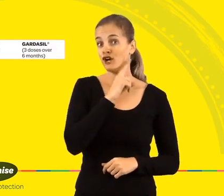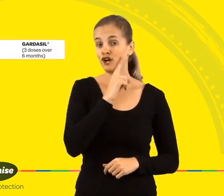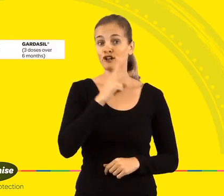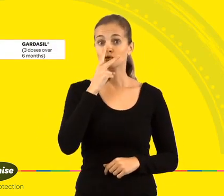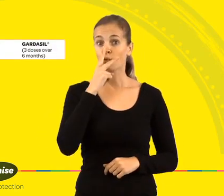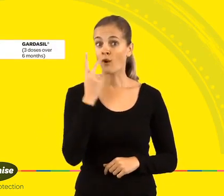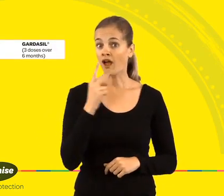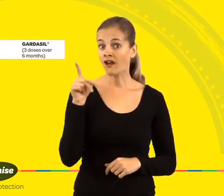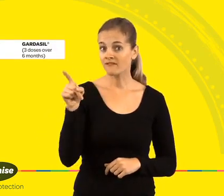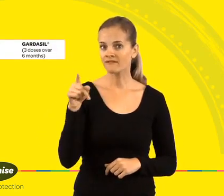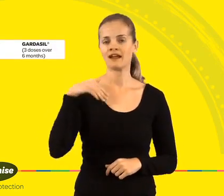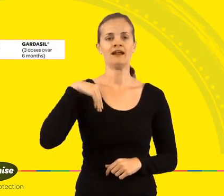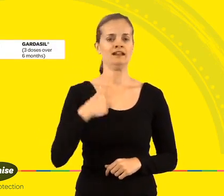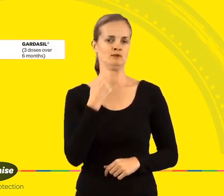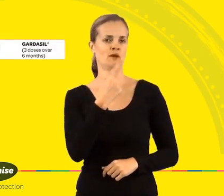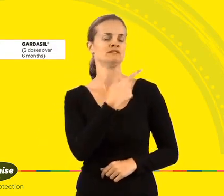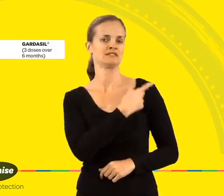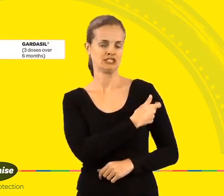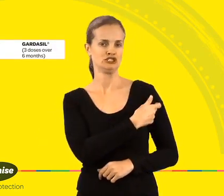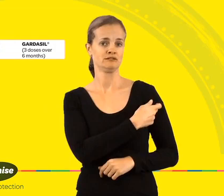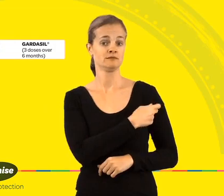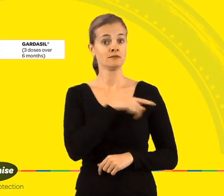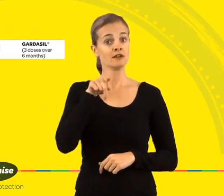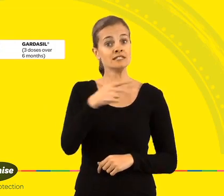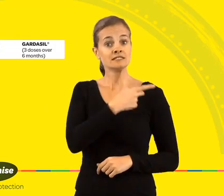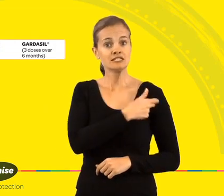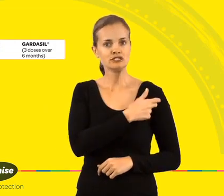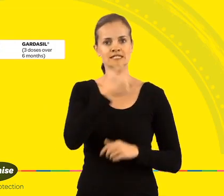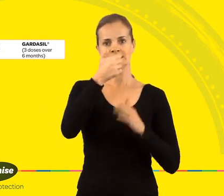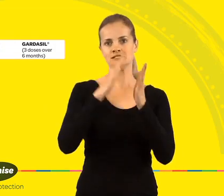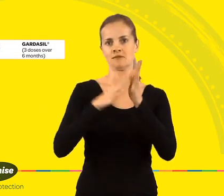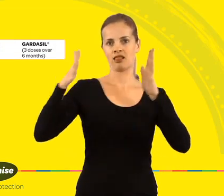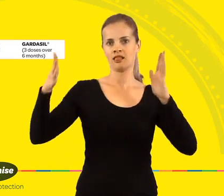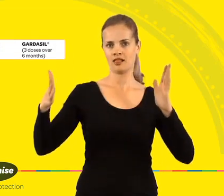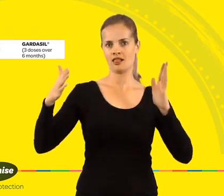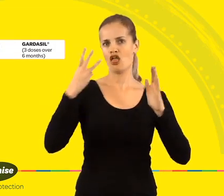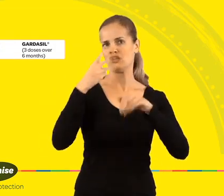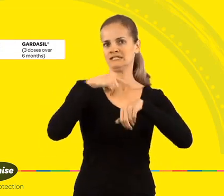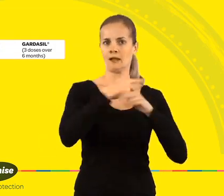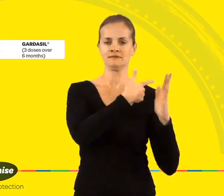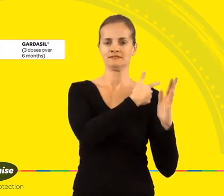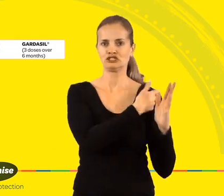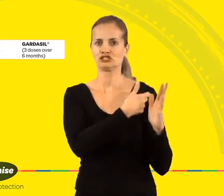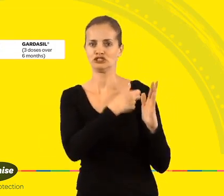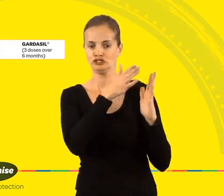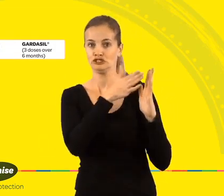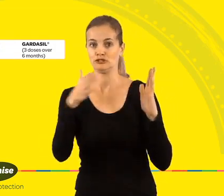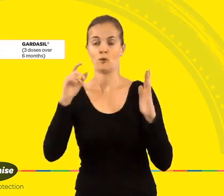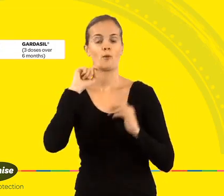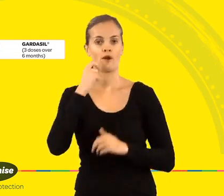At 12 years old, girls need an immunisation requiring 3 doses over a 6-month period.